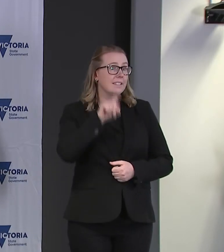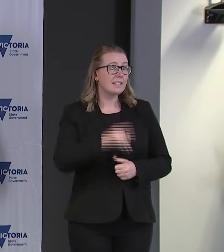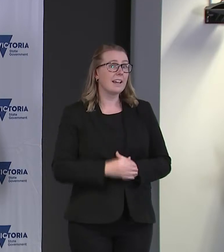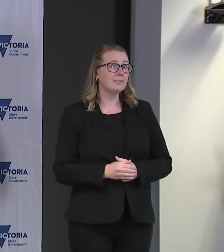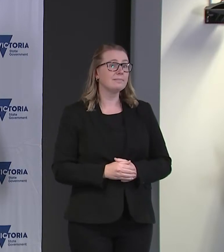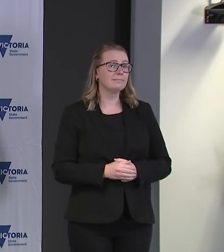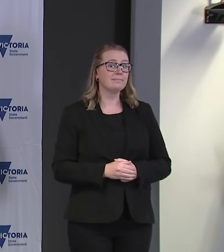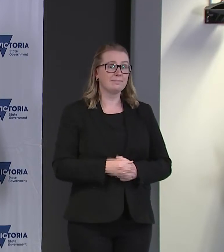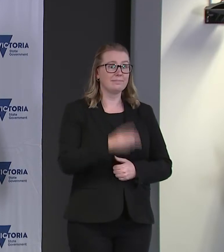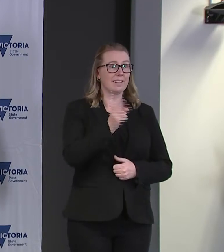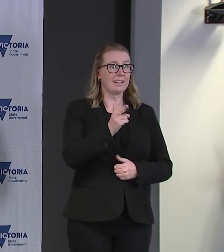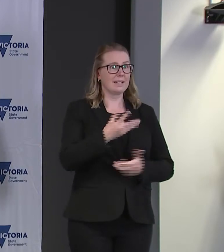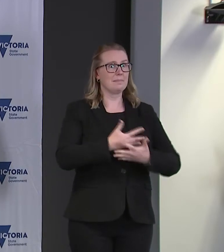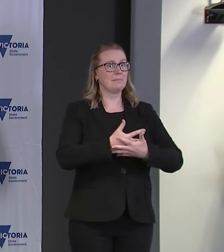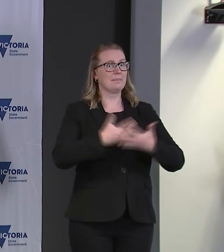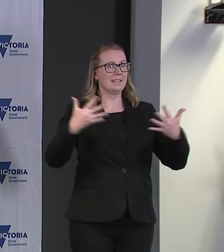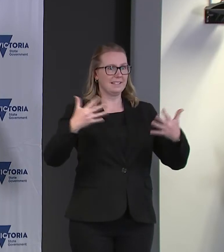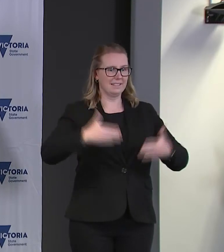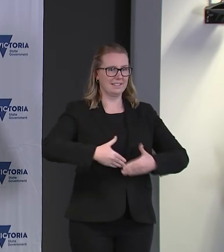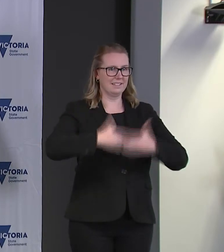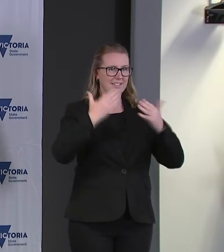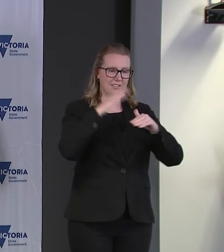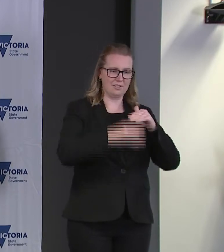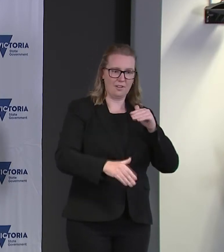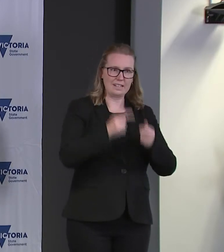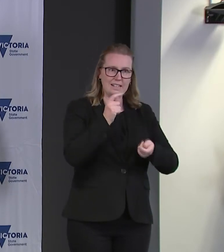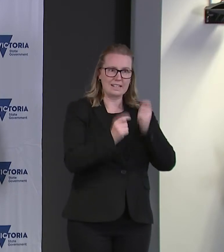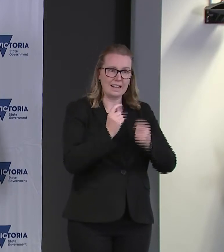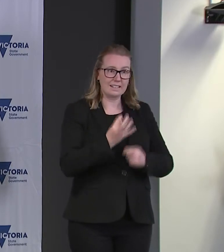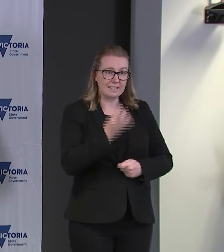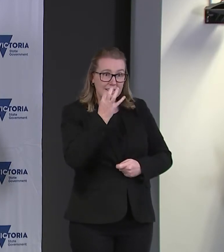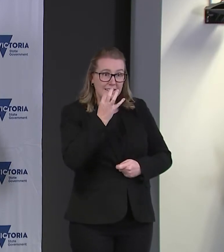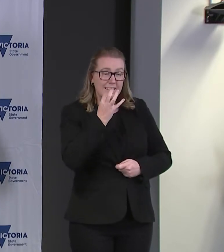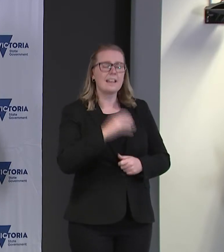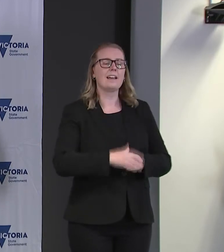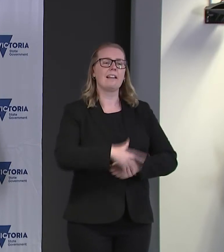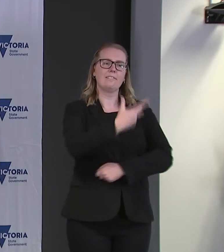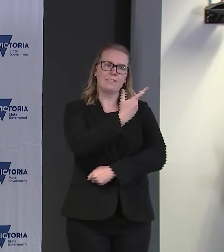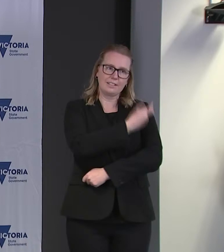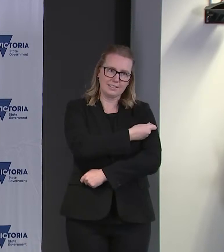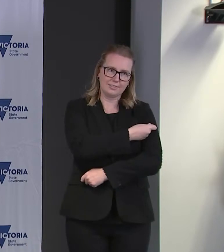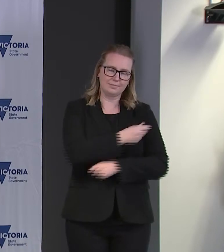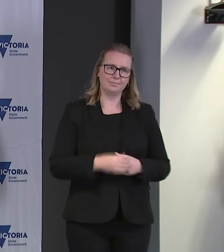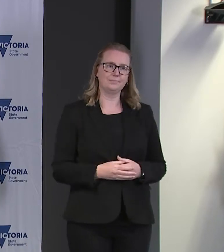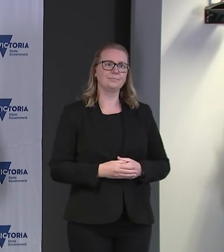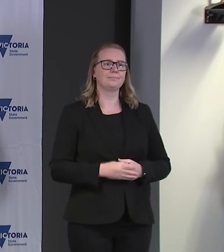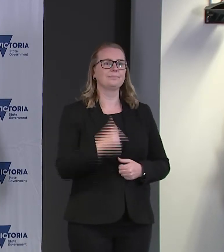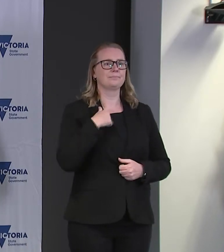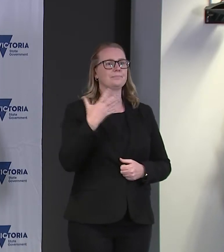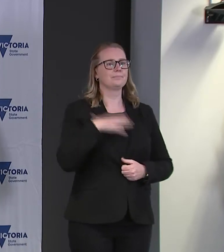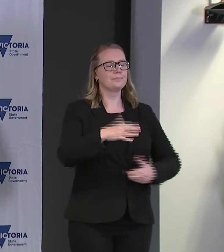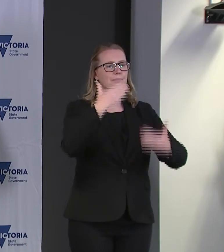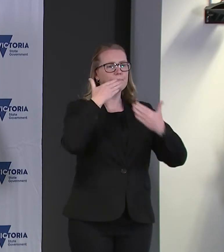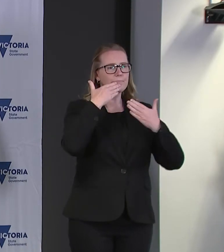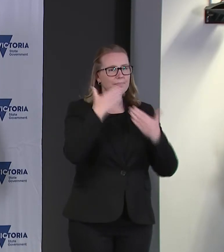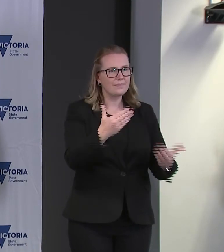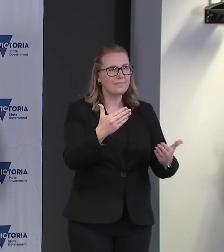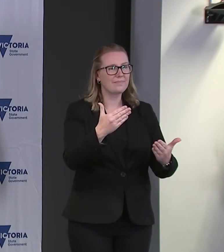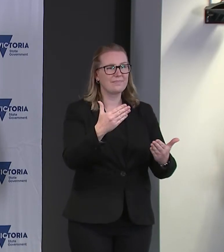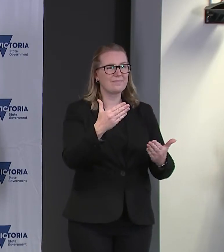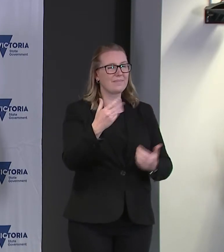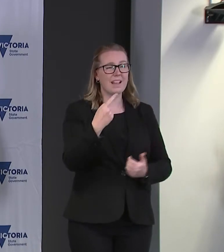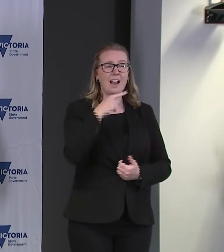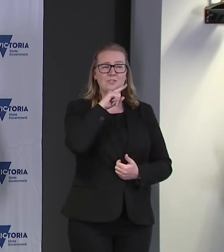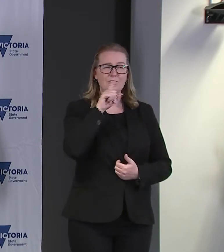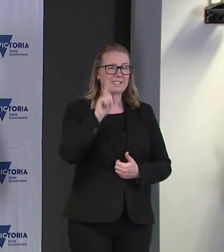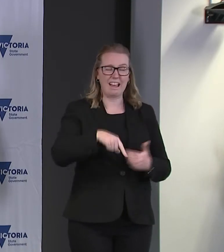big day in both testing and vaccinations, and I want to thank the hundreds of thousands of